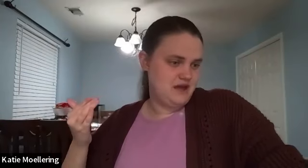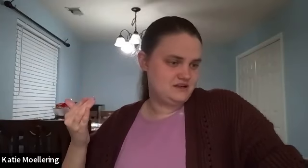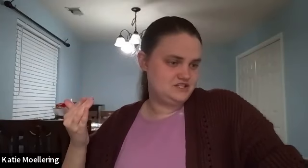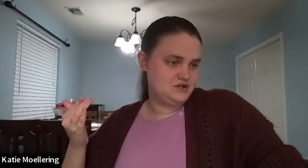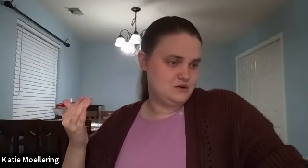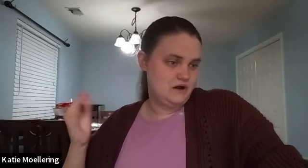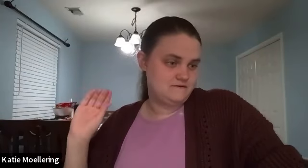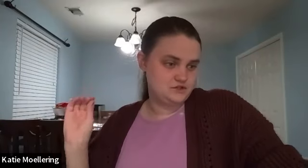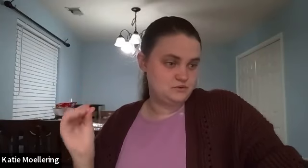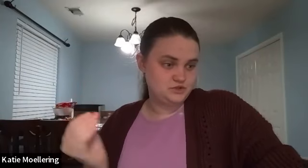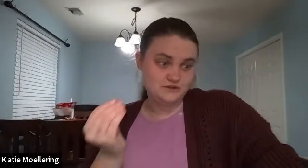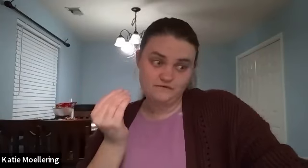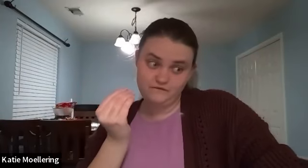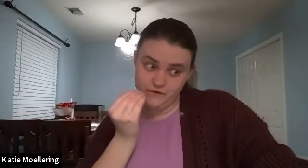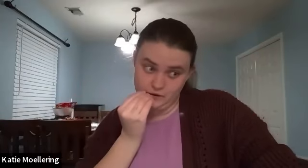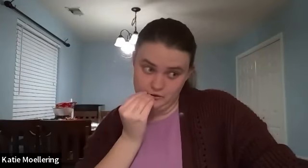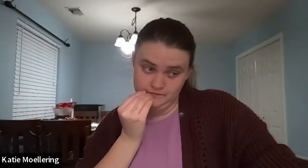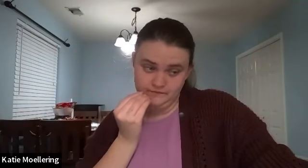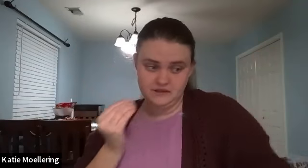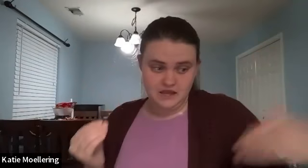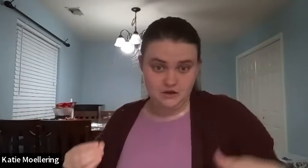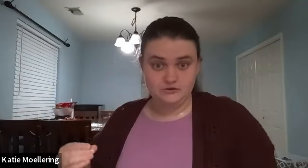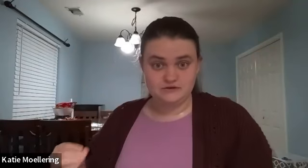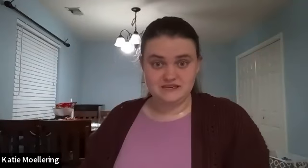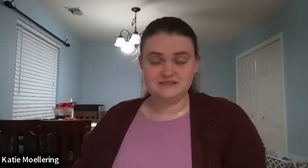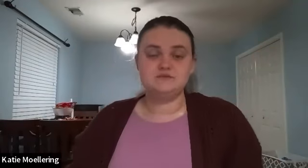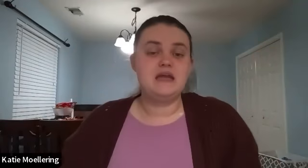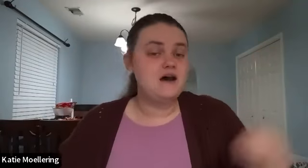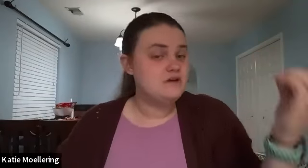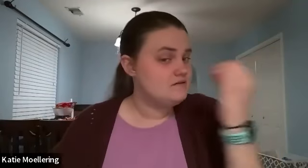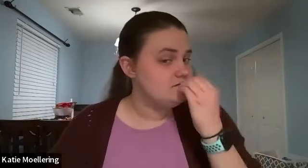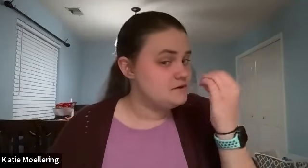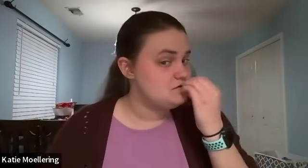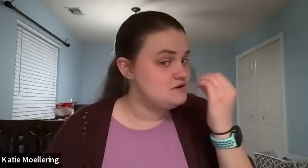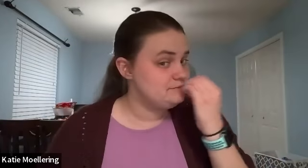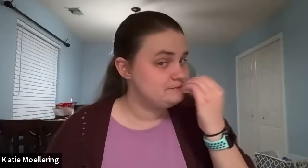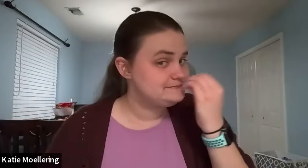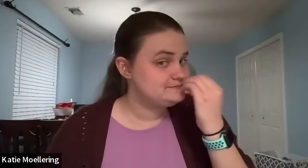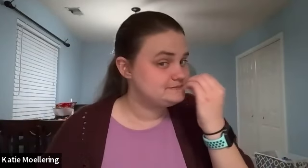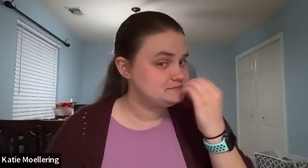back to our first one, which was food, and go through those again. So we have food,